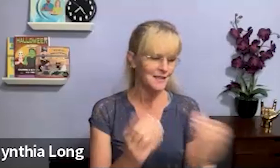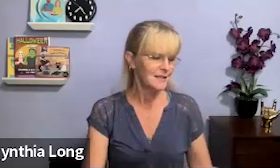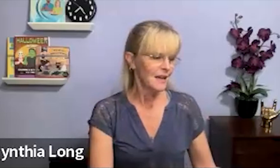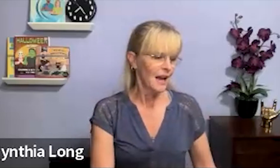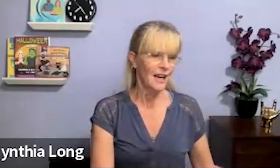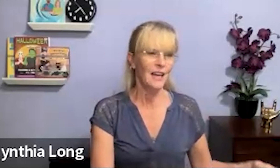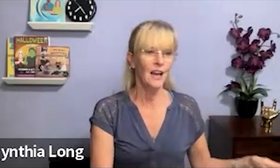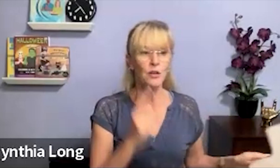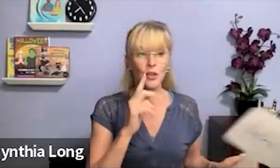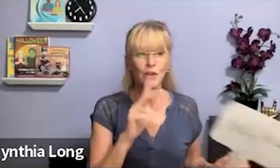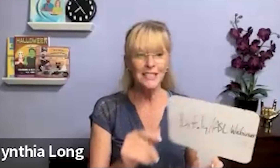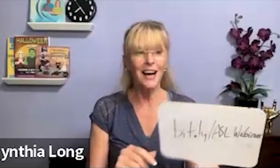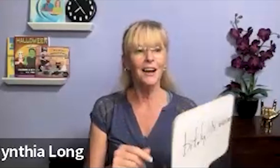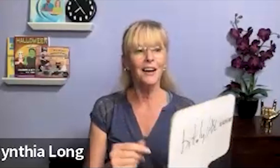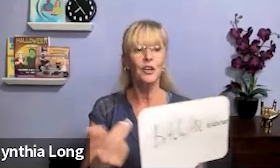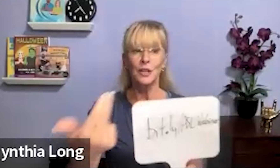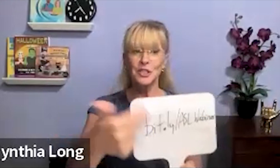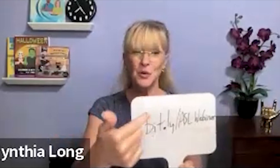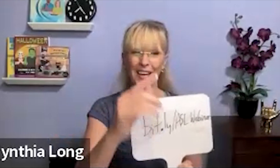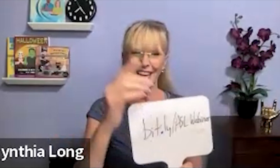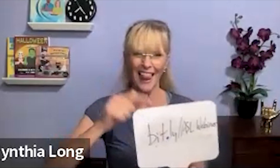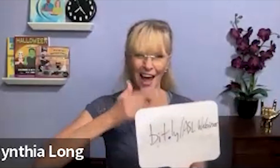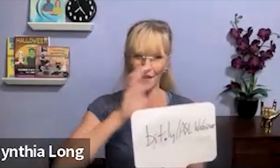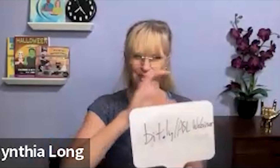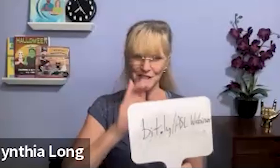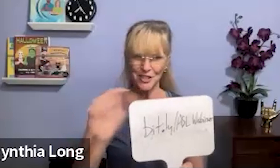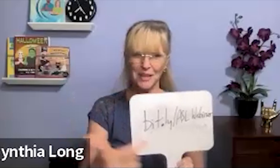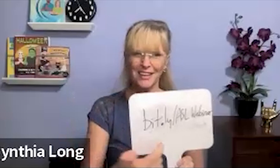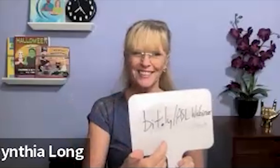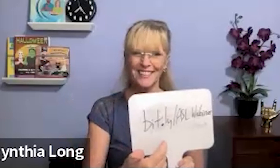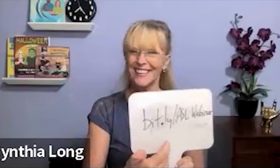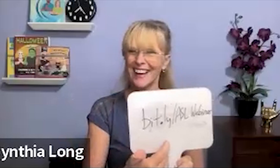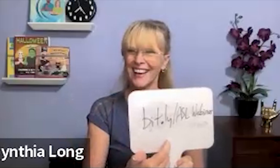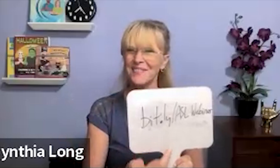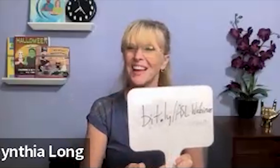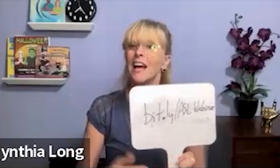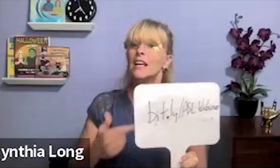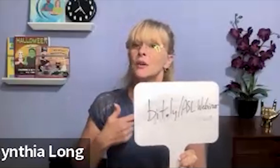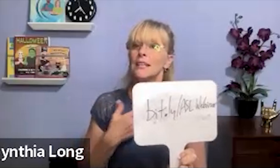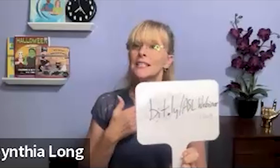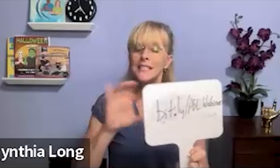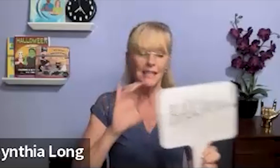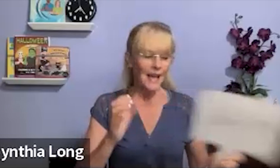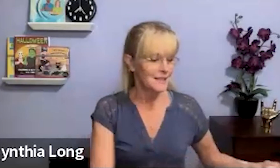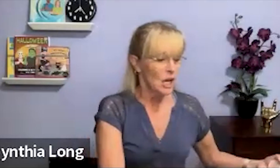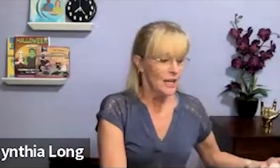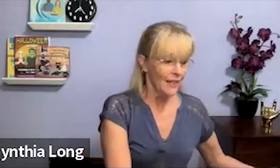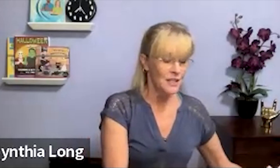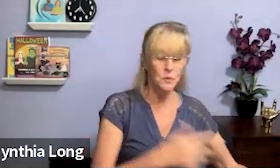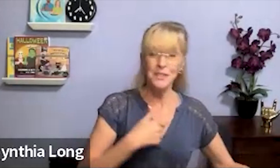Class. And those of you at TikTok, you can join live on Zoom here. Okay. So this is class. Now this one's